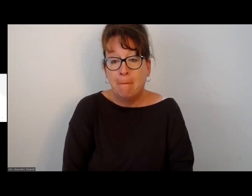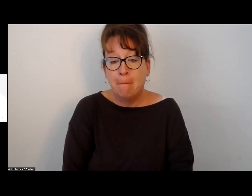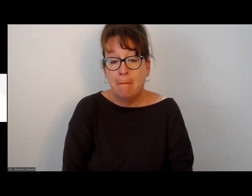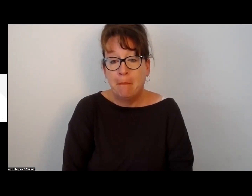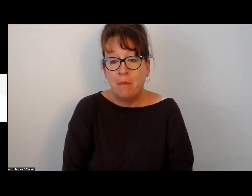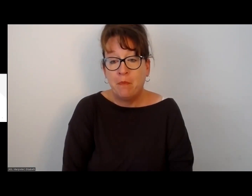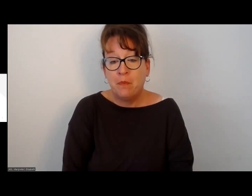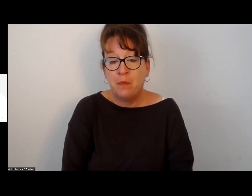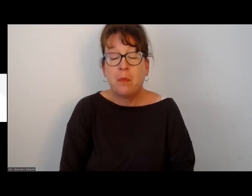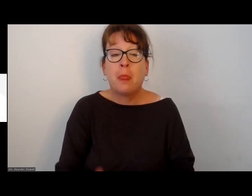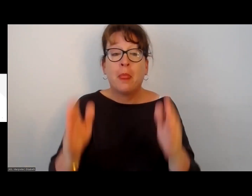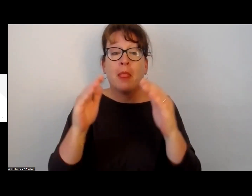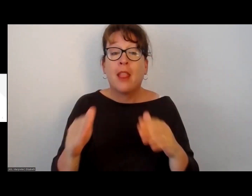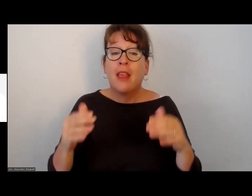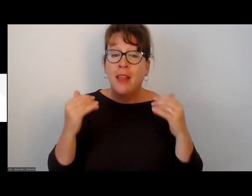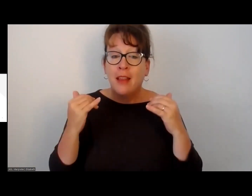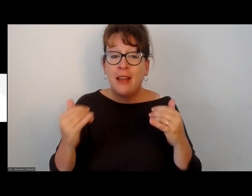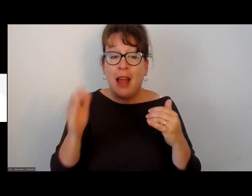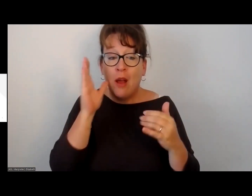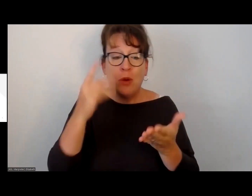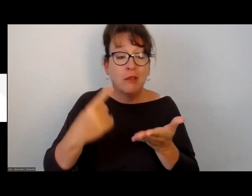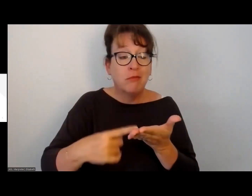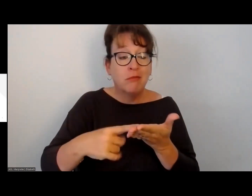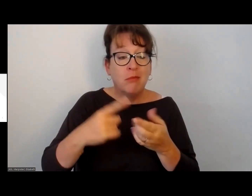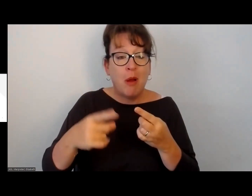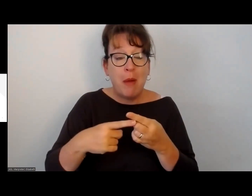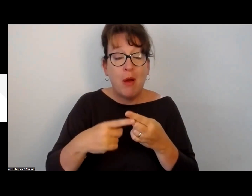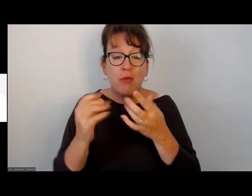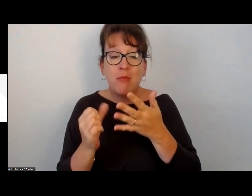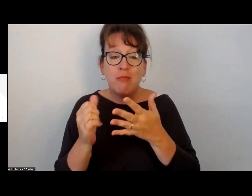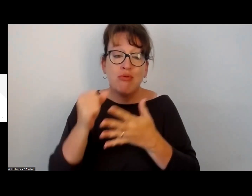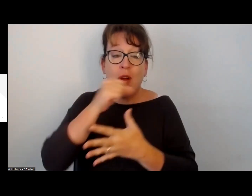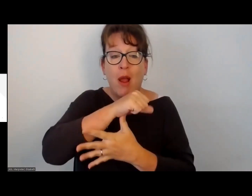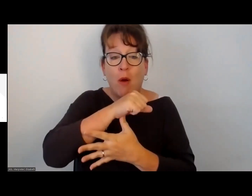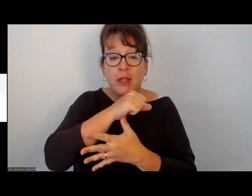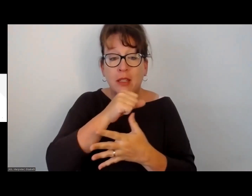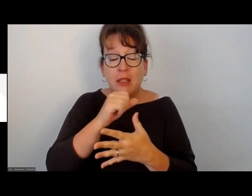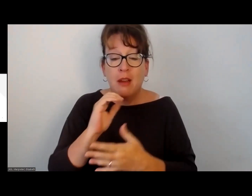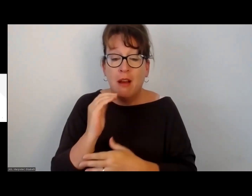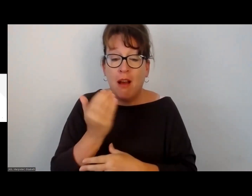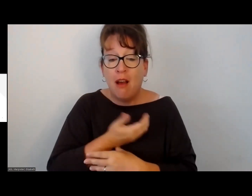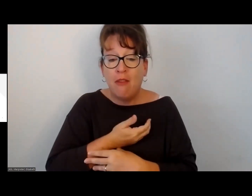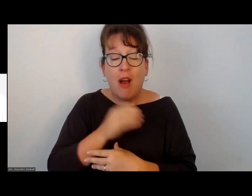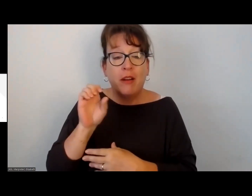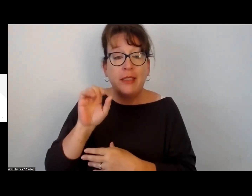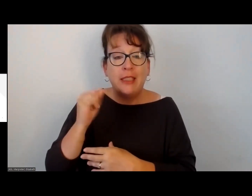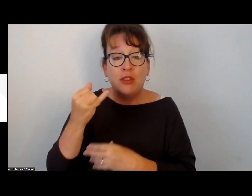Great. So now we will go over the priorities of our EJ